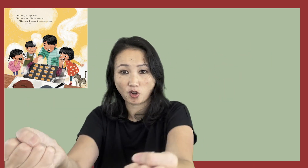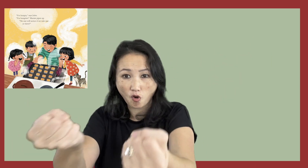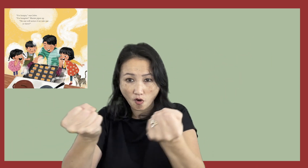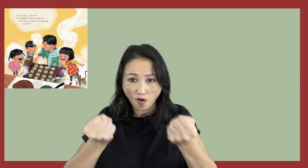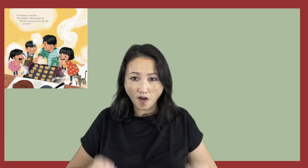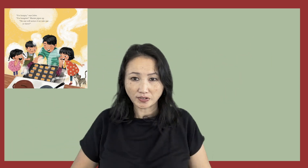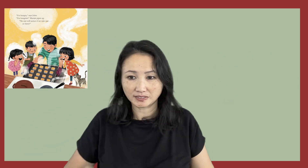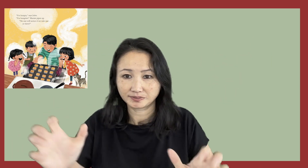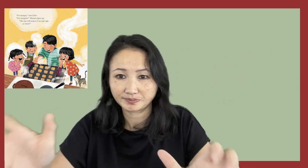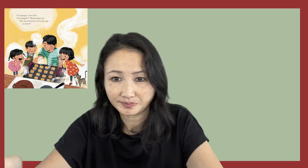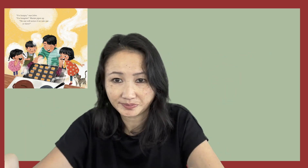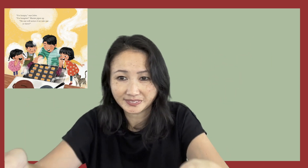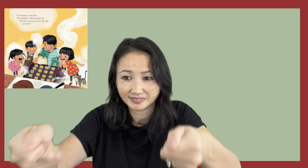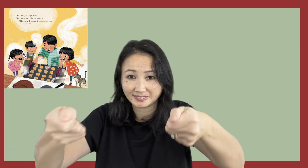Now they're ready. We take them out.